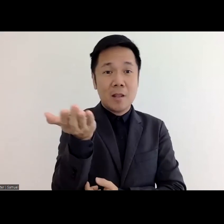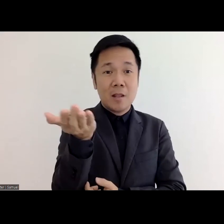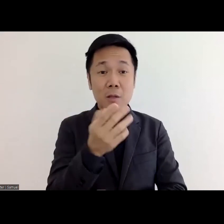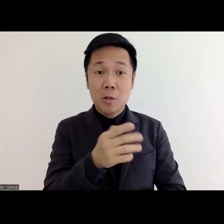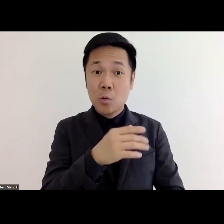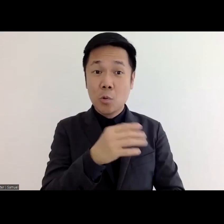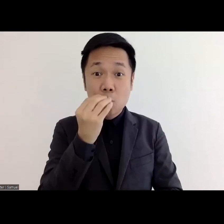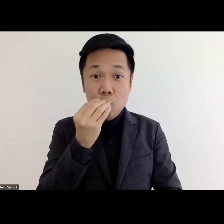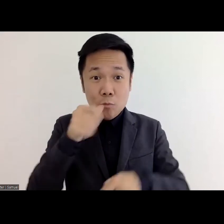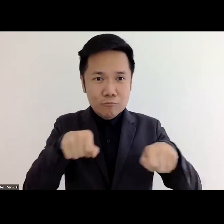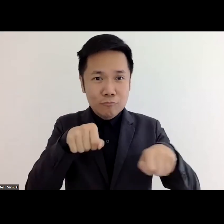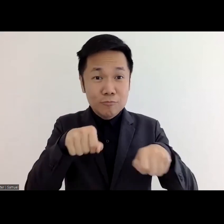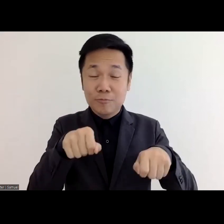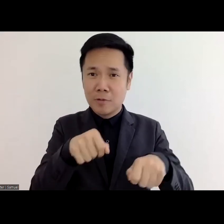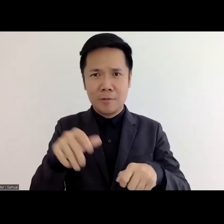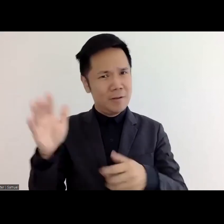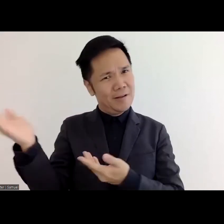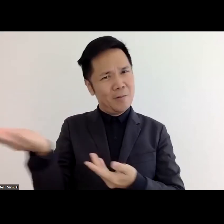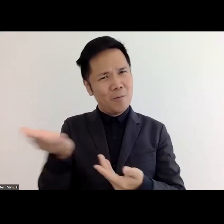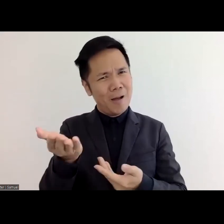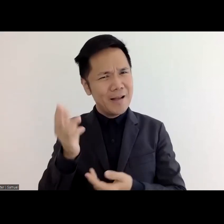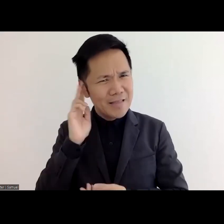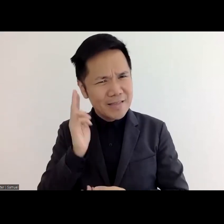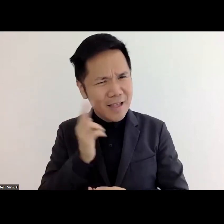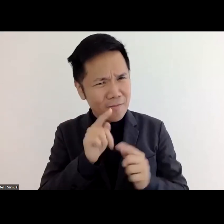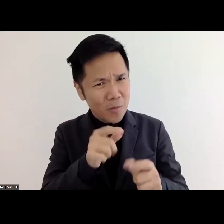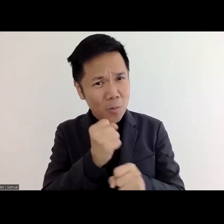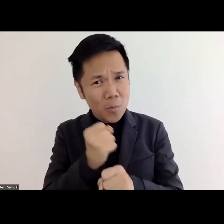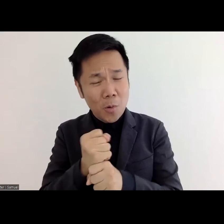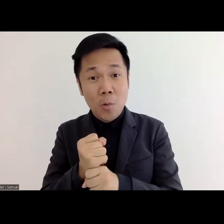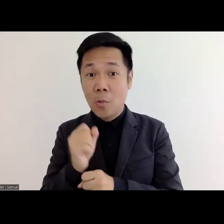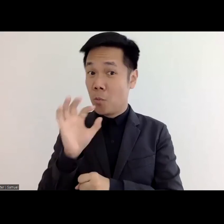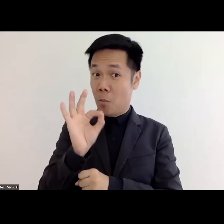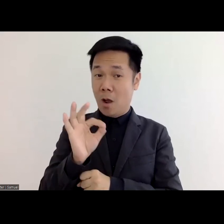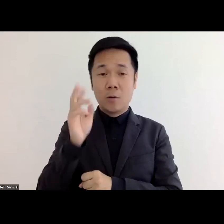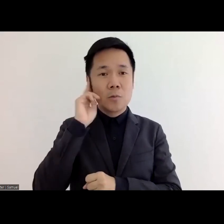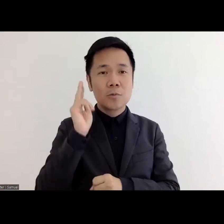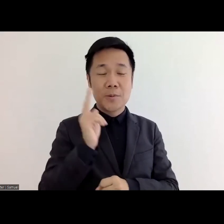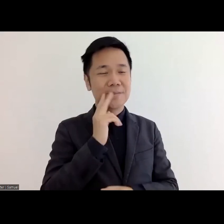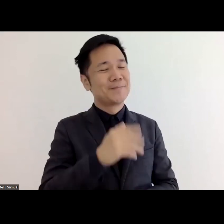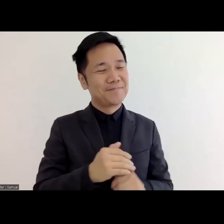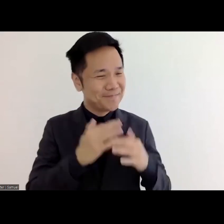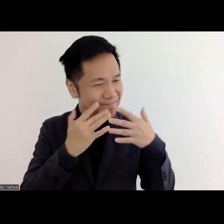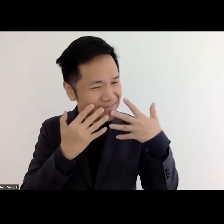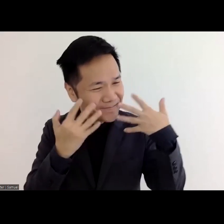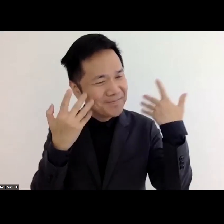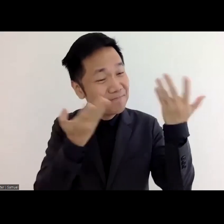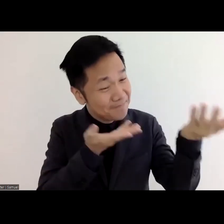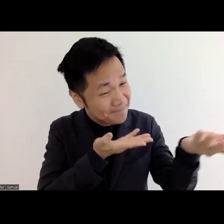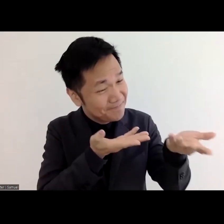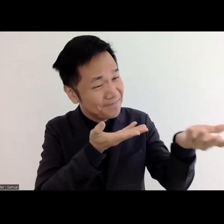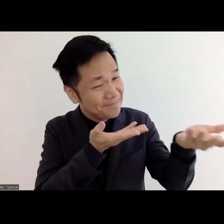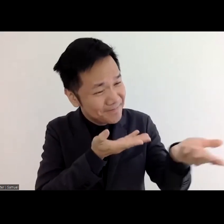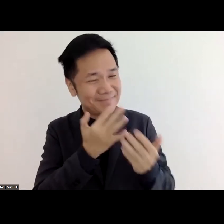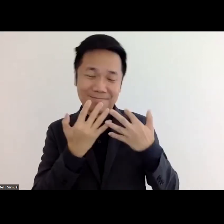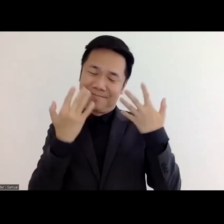they get this job? Because they are very good at servicing. That's why